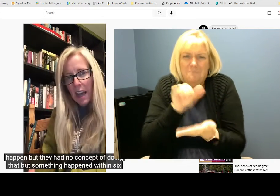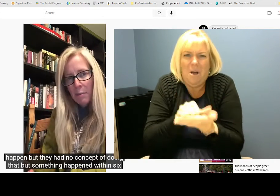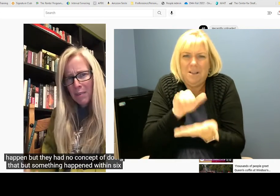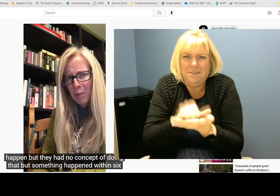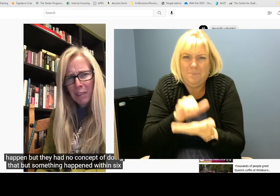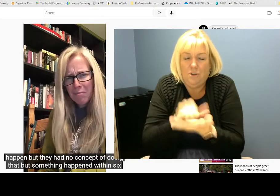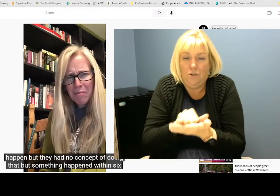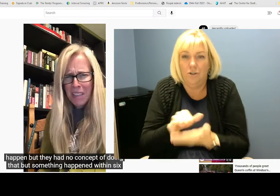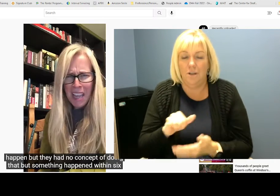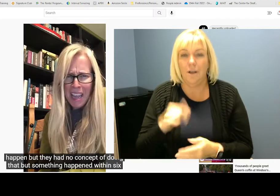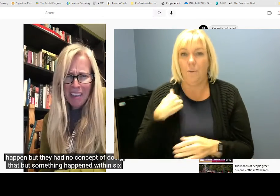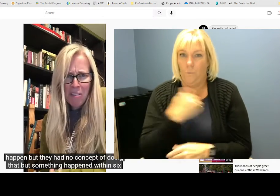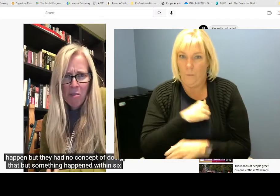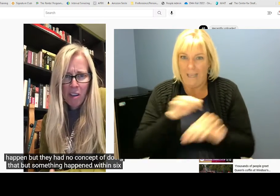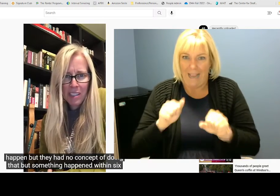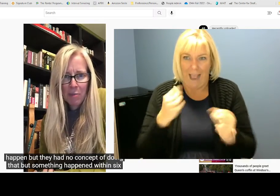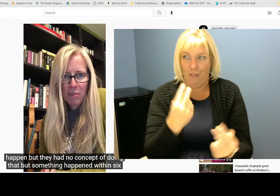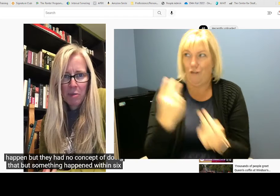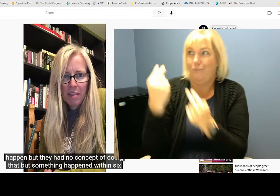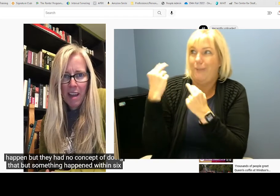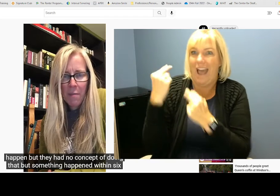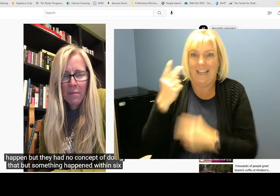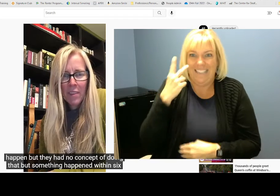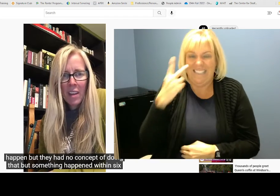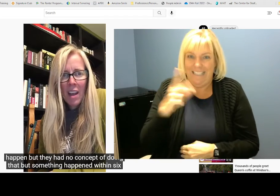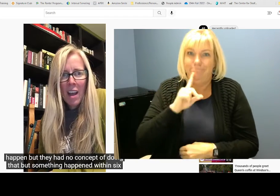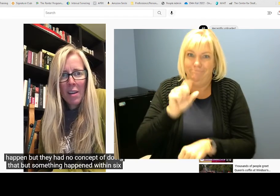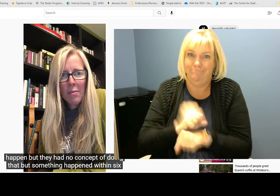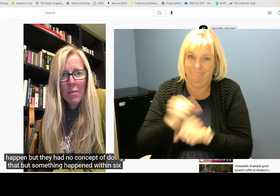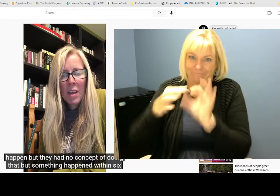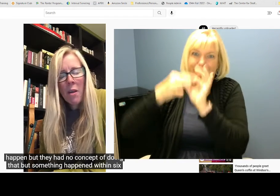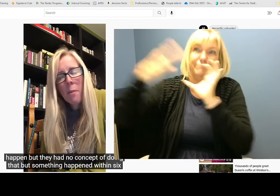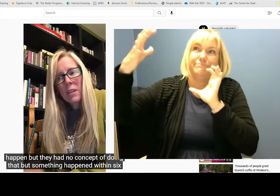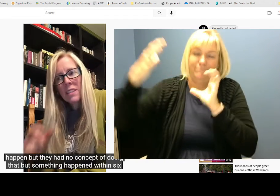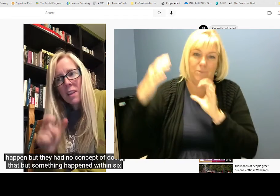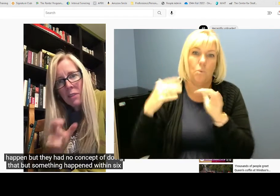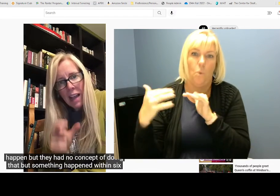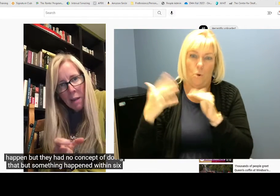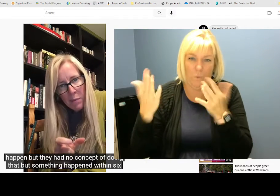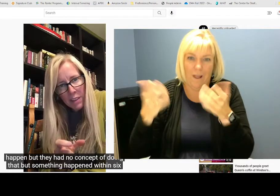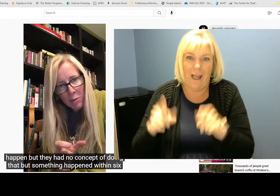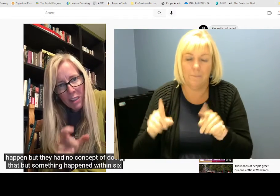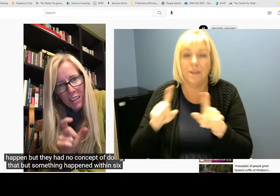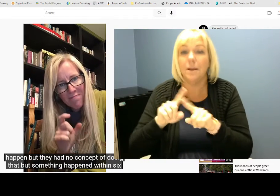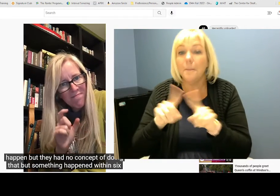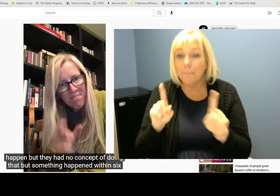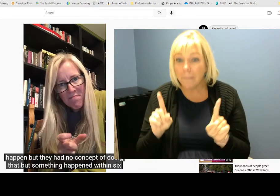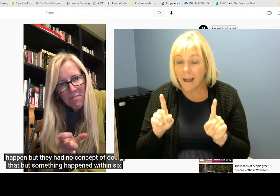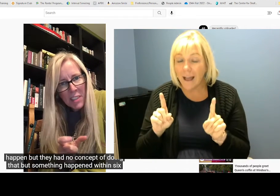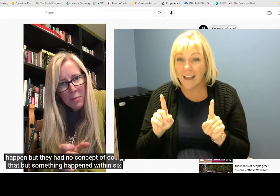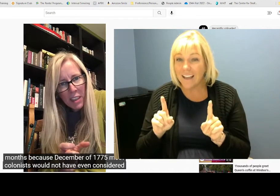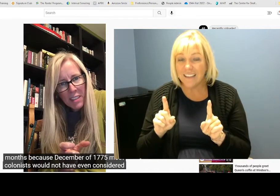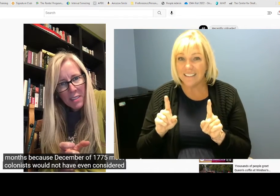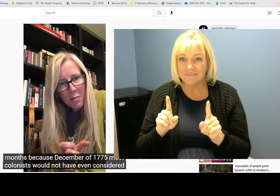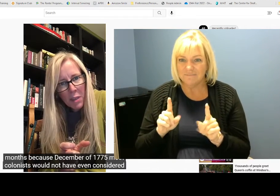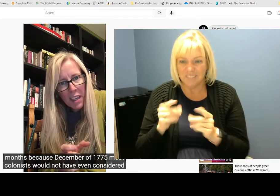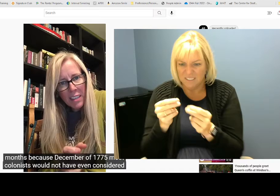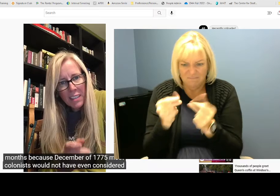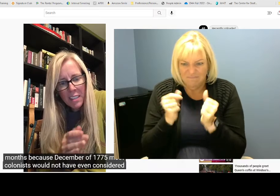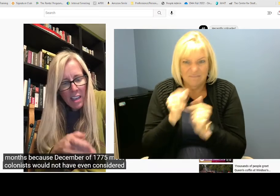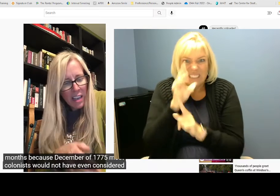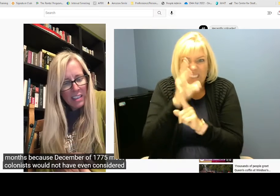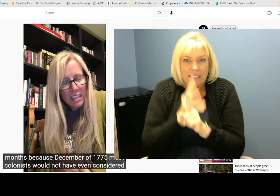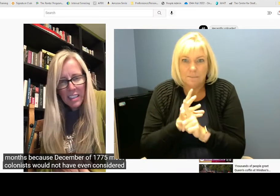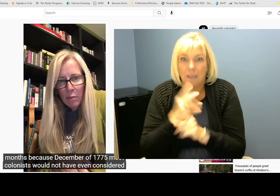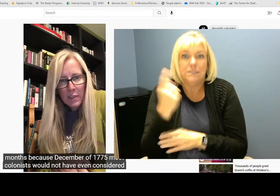what's going to happen, but they had no concept of doing that. But something happened within 6 months,